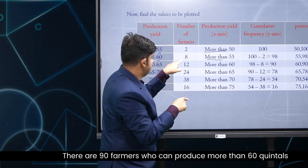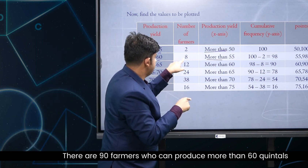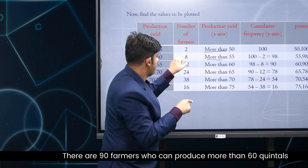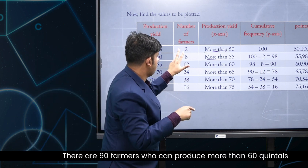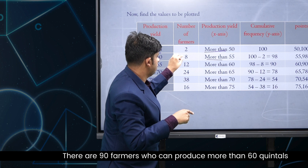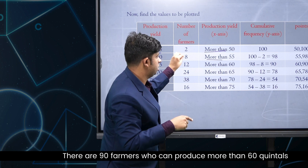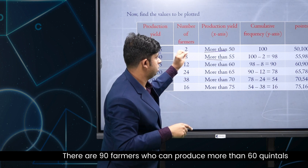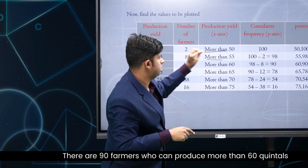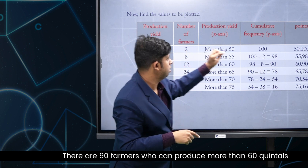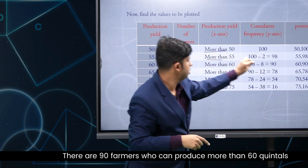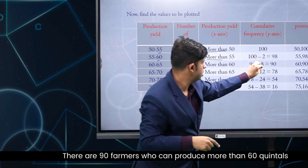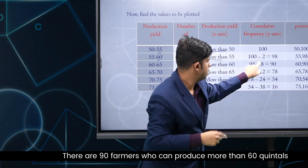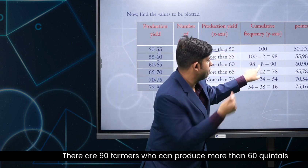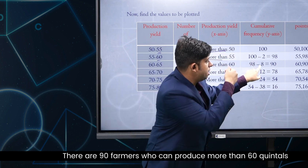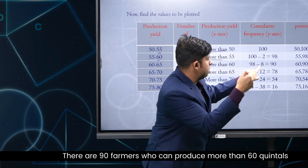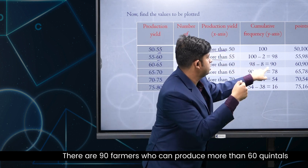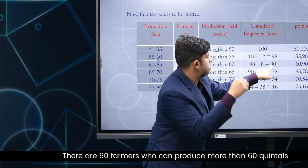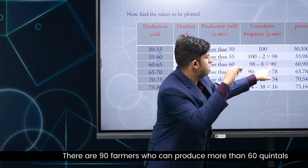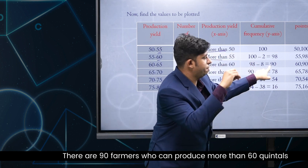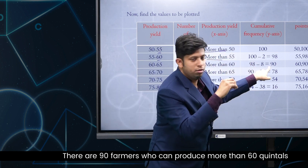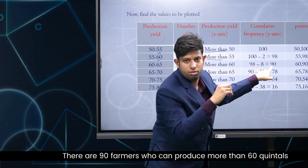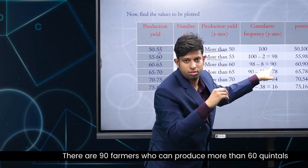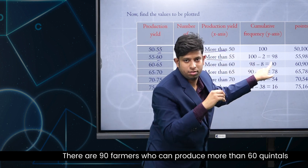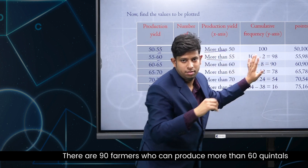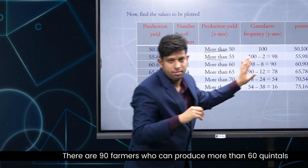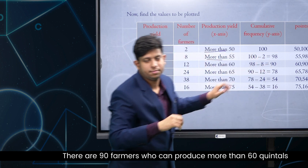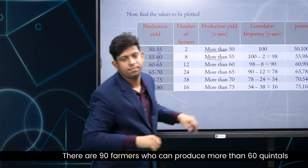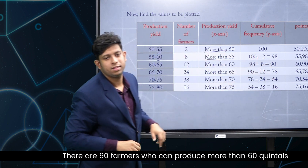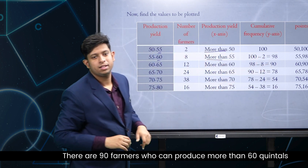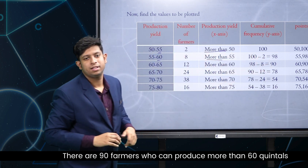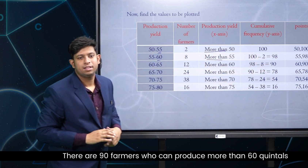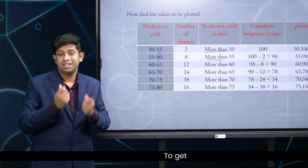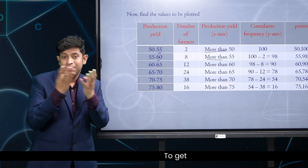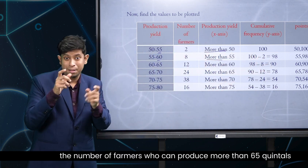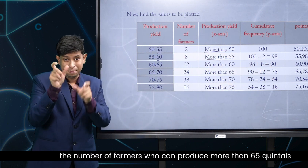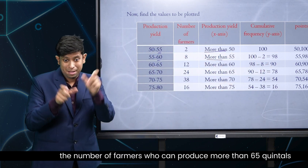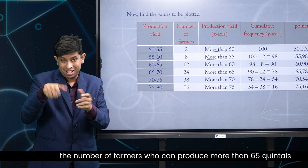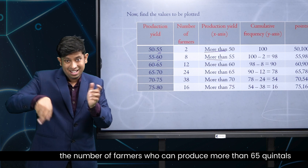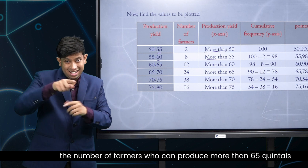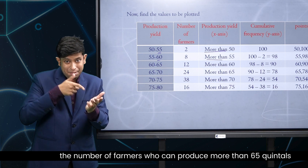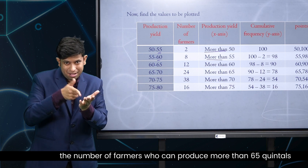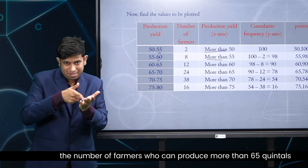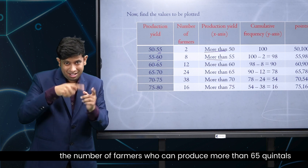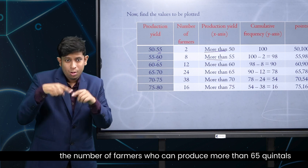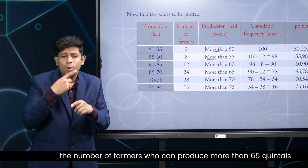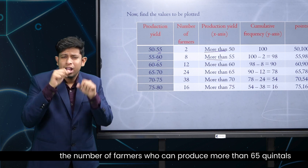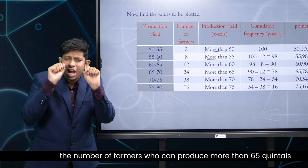produce more than 60 quintals. To get the number of farmers who can produce more